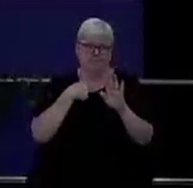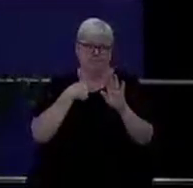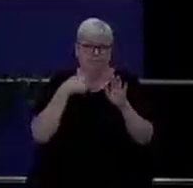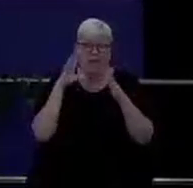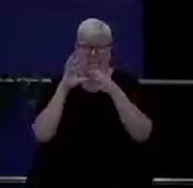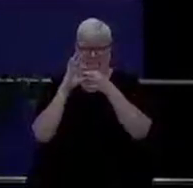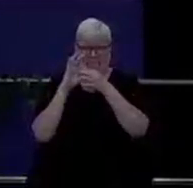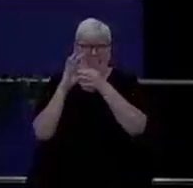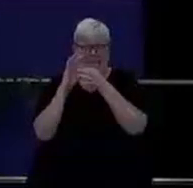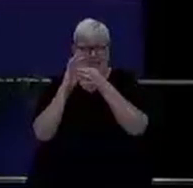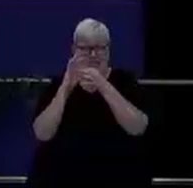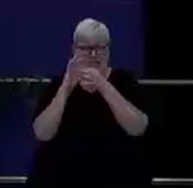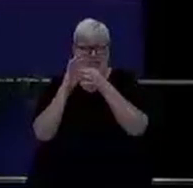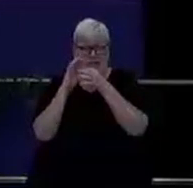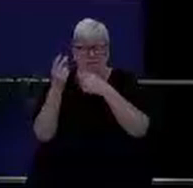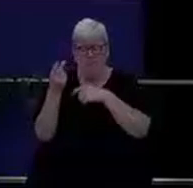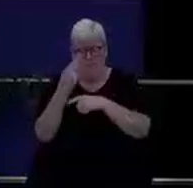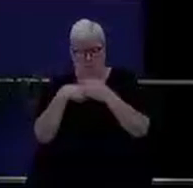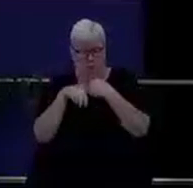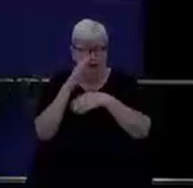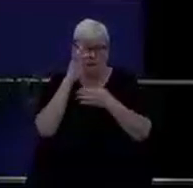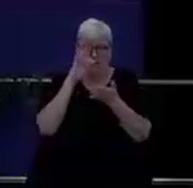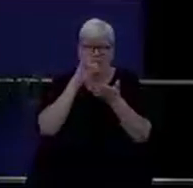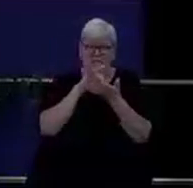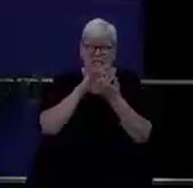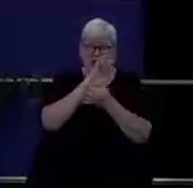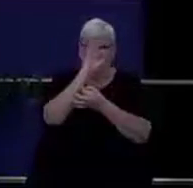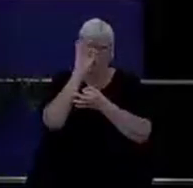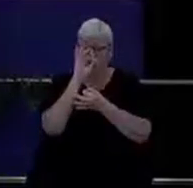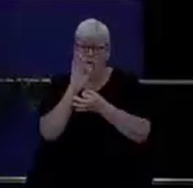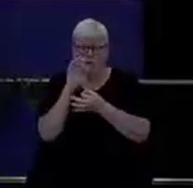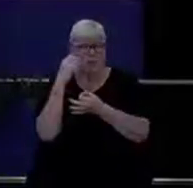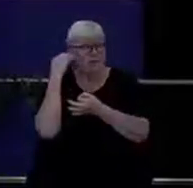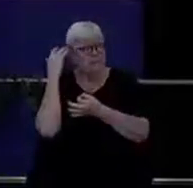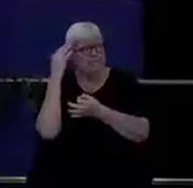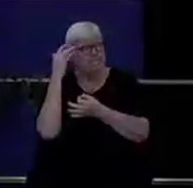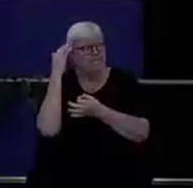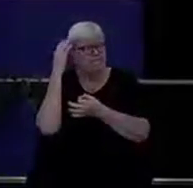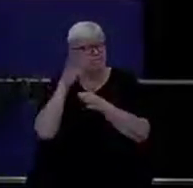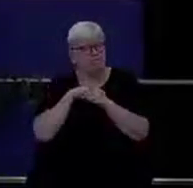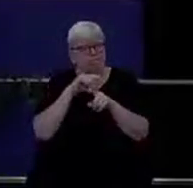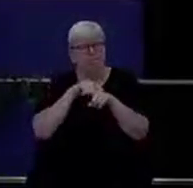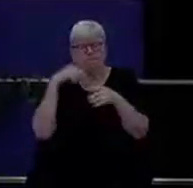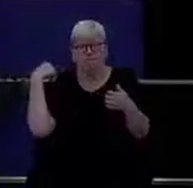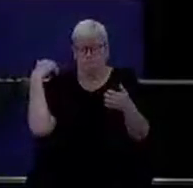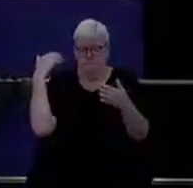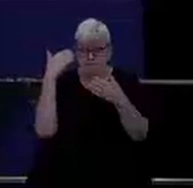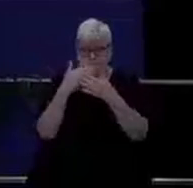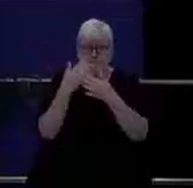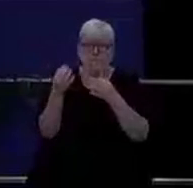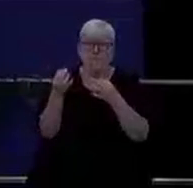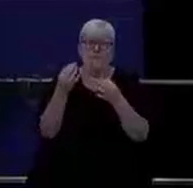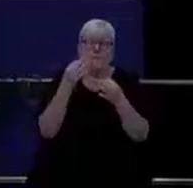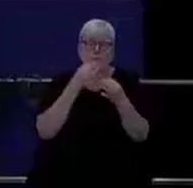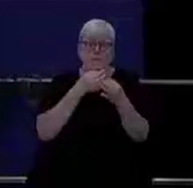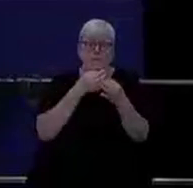connections which ties us both into the center of the questions that have been occupying my mind for a long time now. Ones I ask now of a